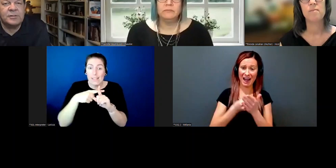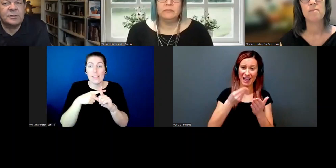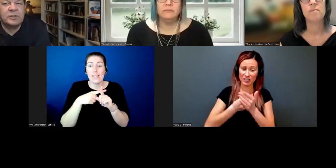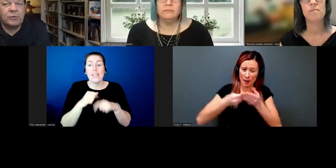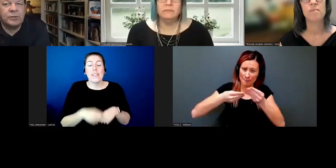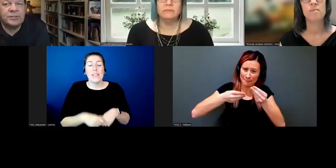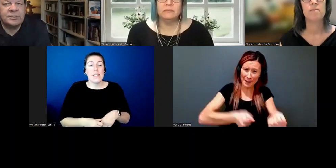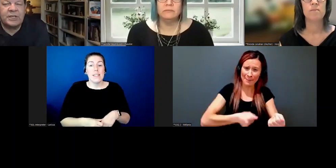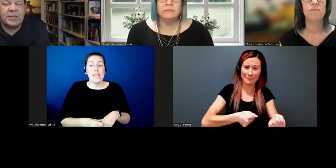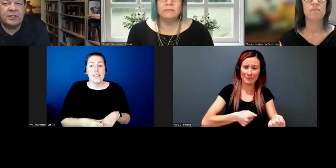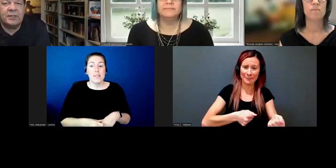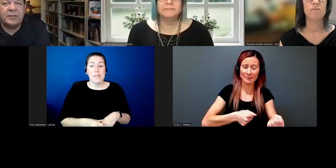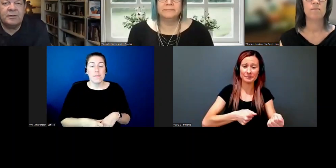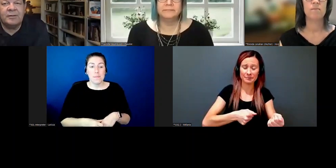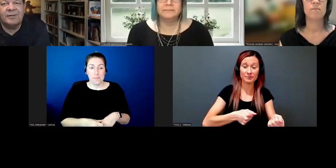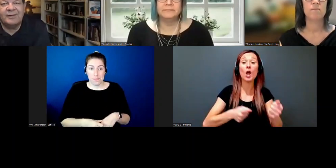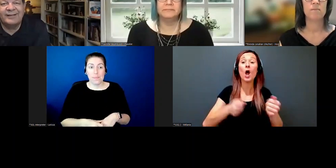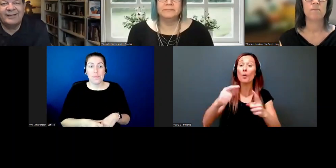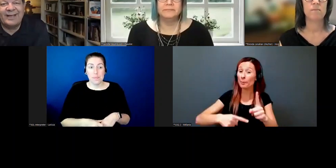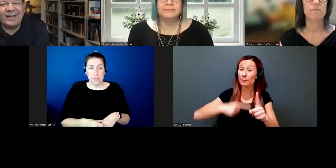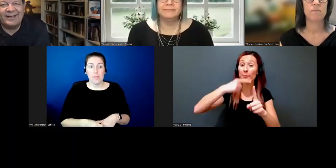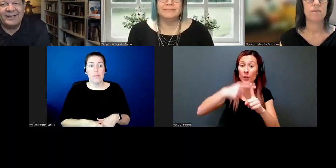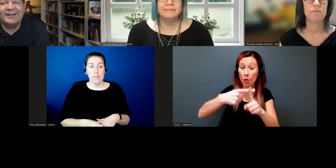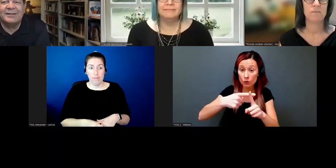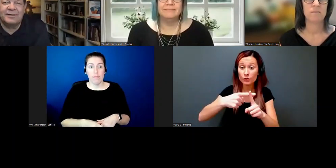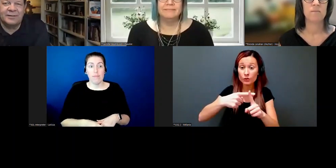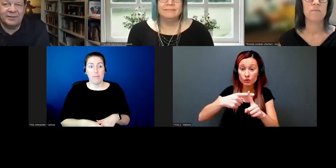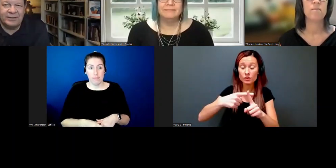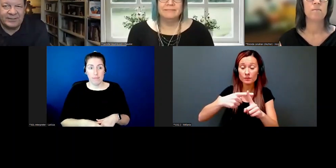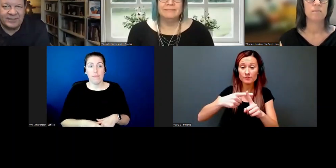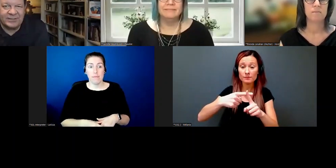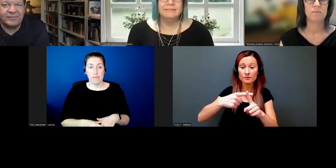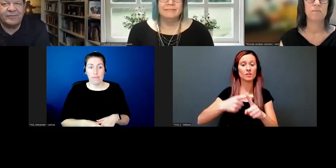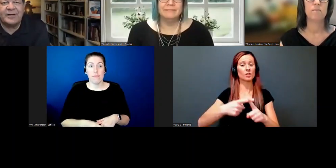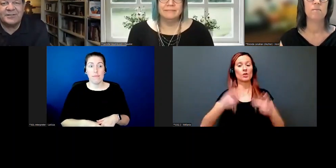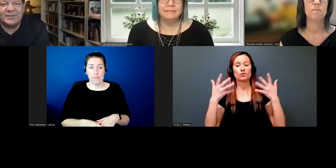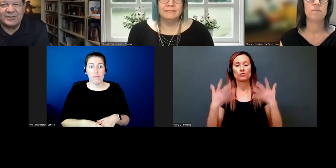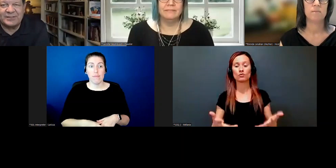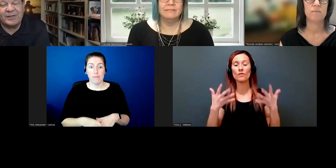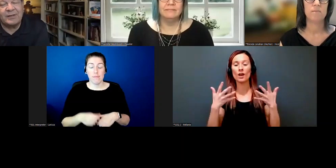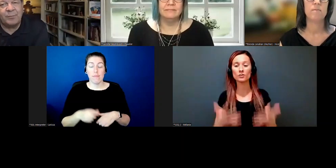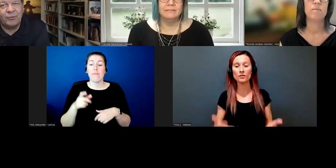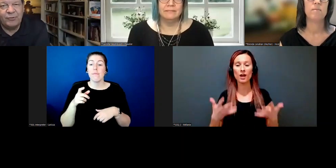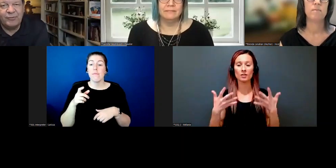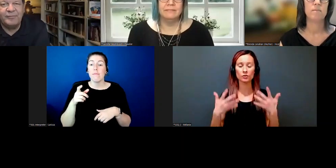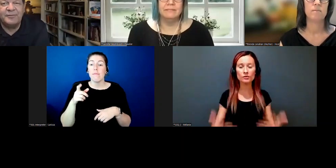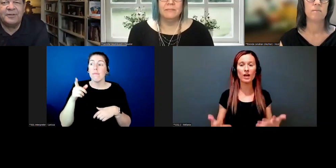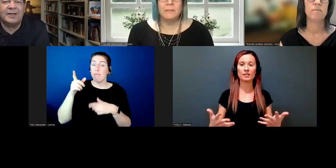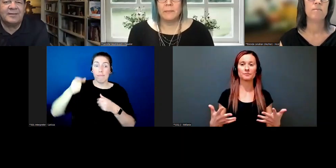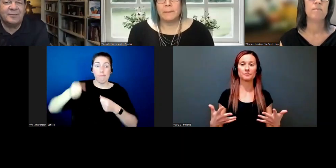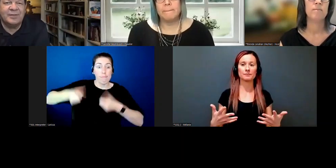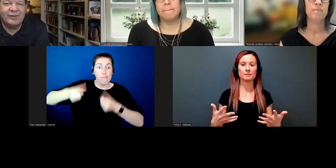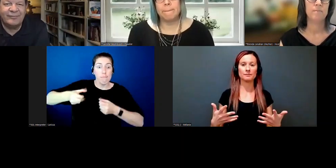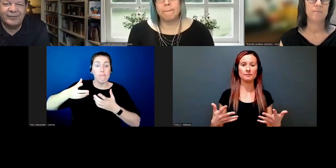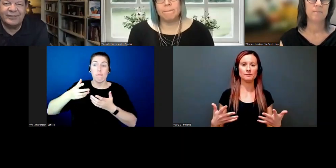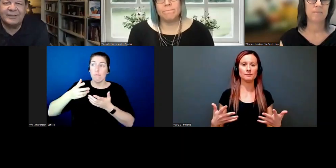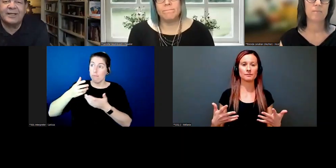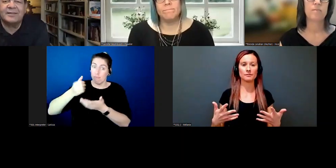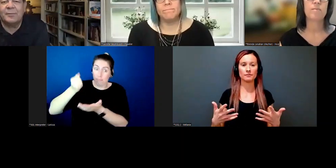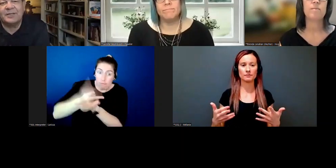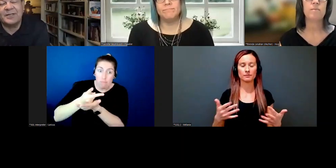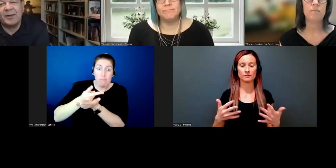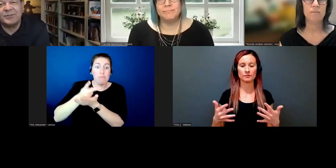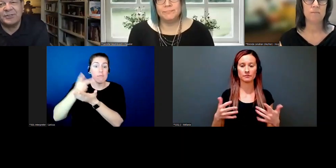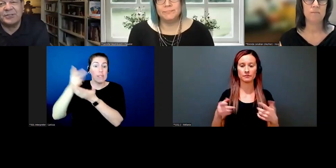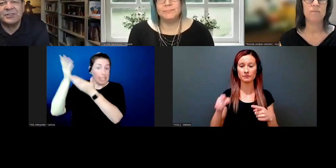the slowness in getting the assistive devices approved, get them delivered, get